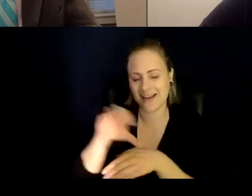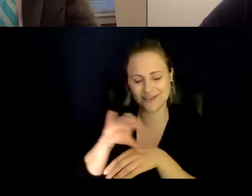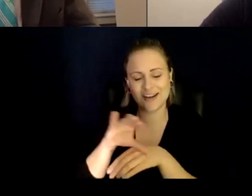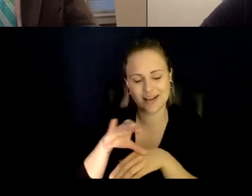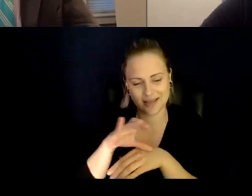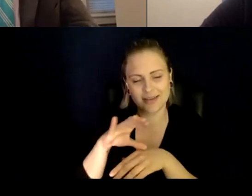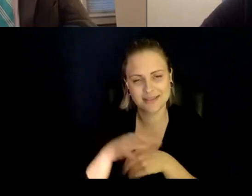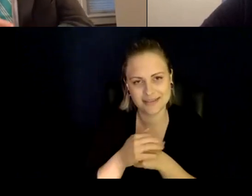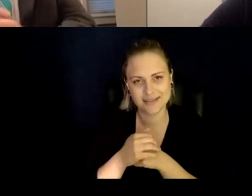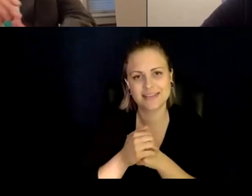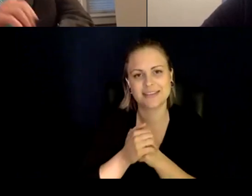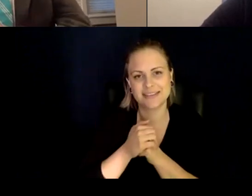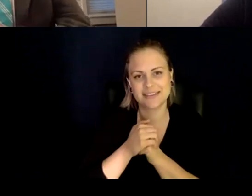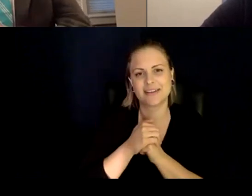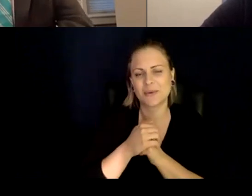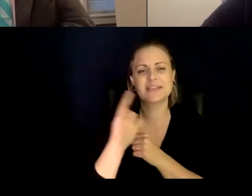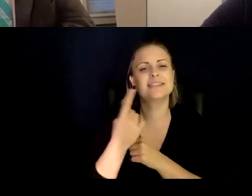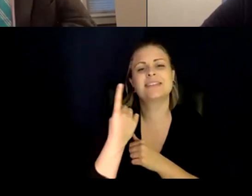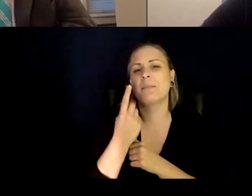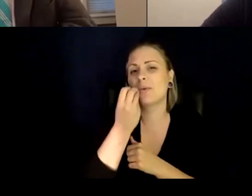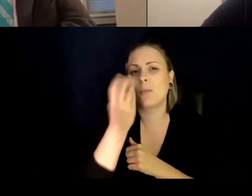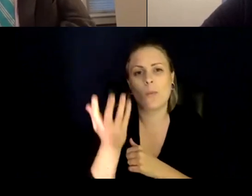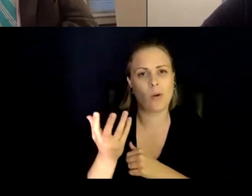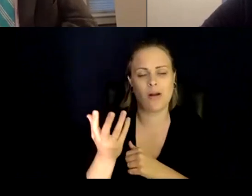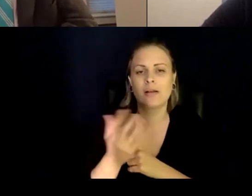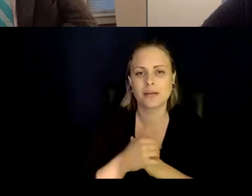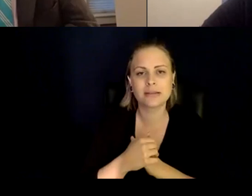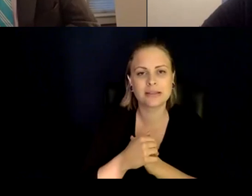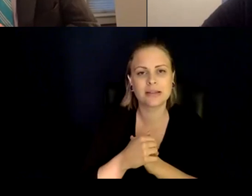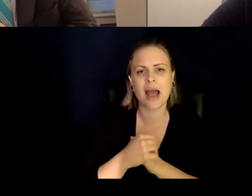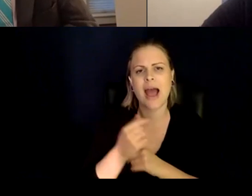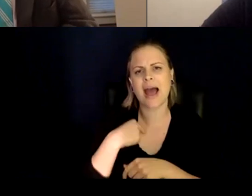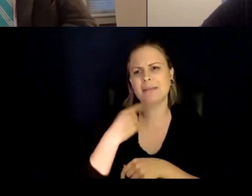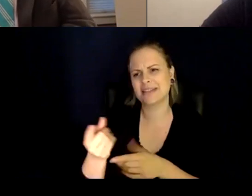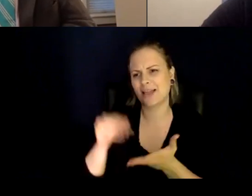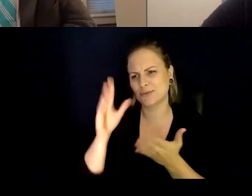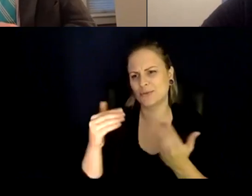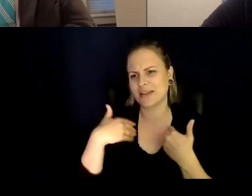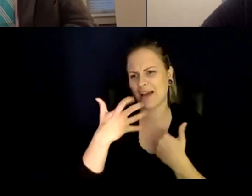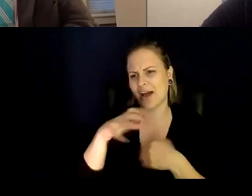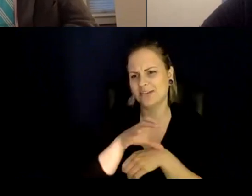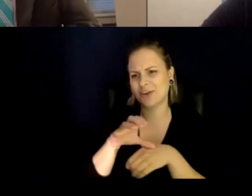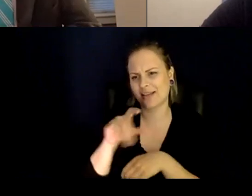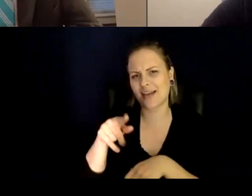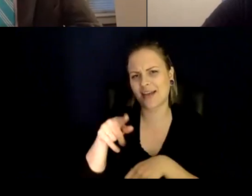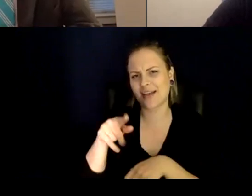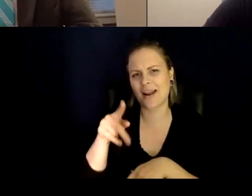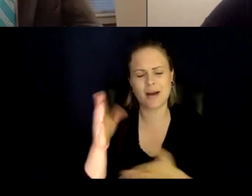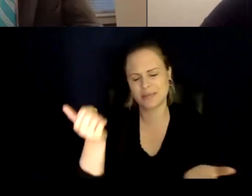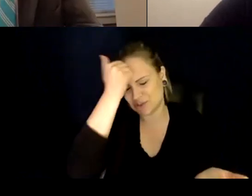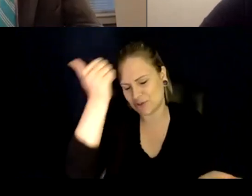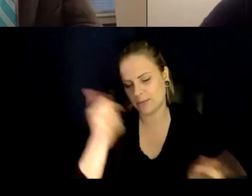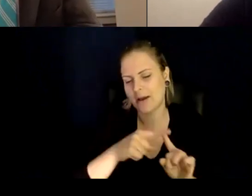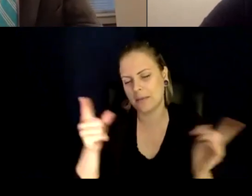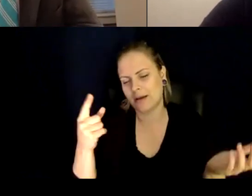chocolate and something warm. I mean, I'm telling students I have hot chocolate in a pub. How stupid, but that's what I was thinking